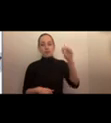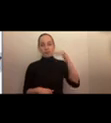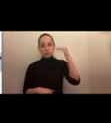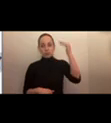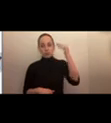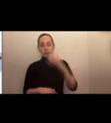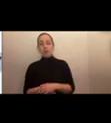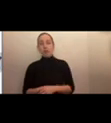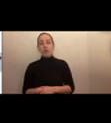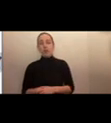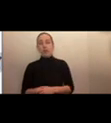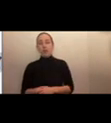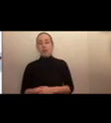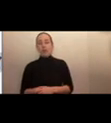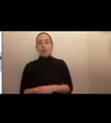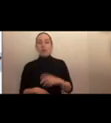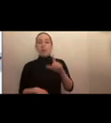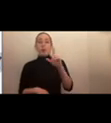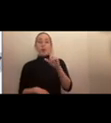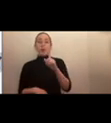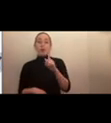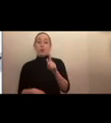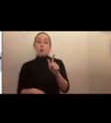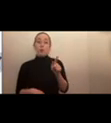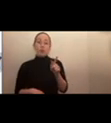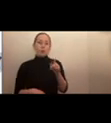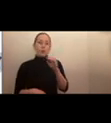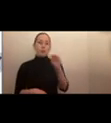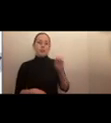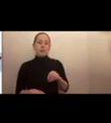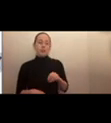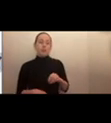And there are some symptoms that are the same.